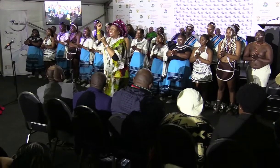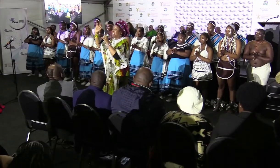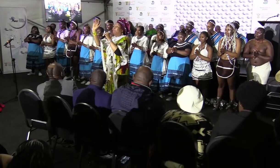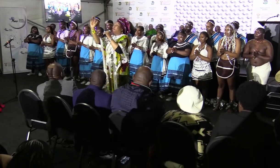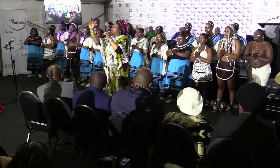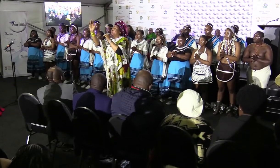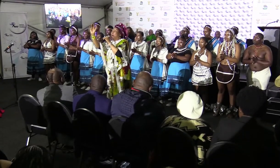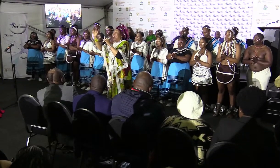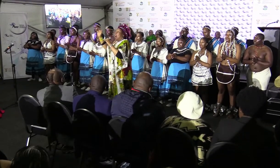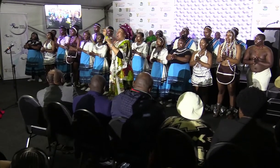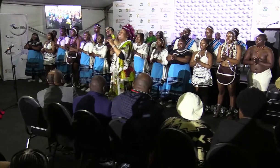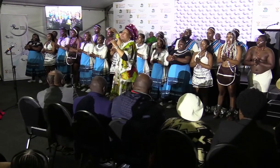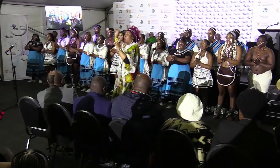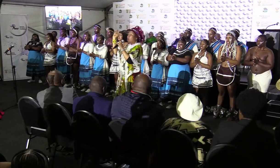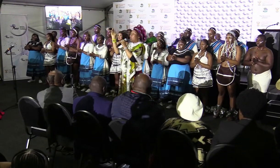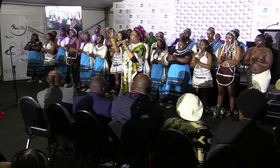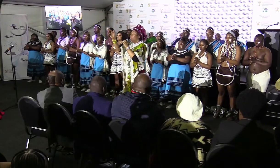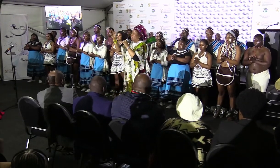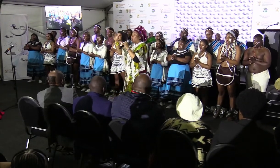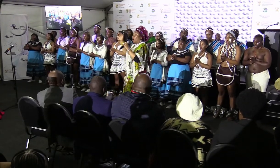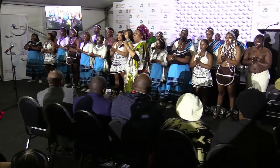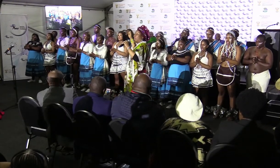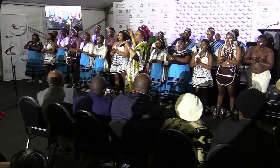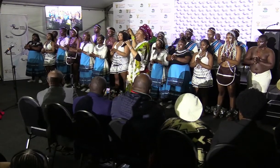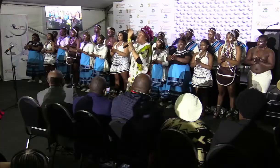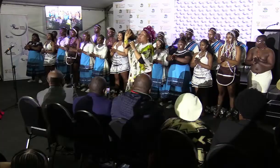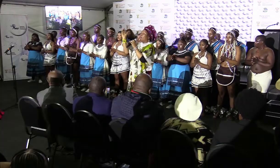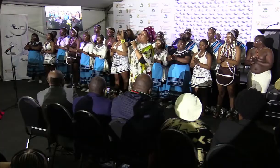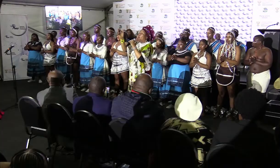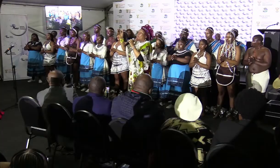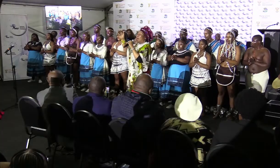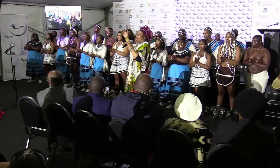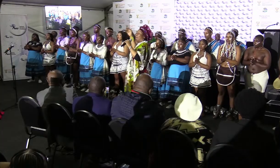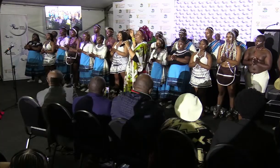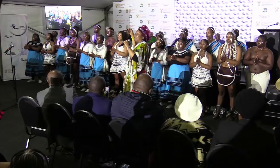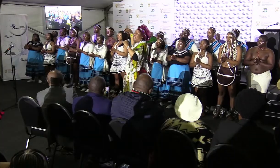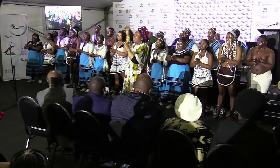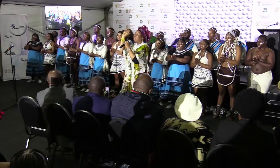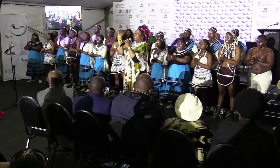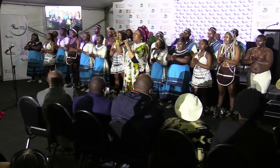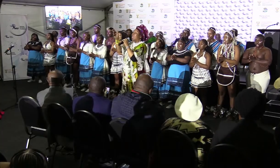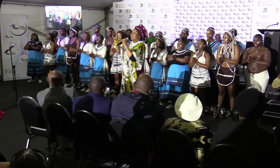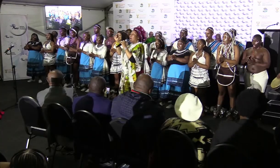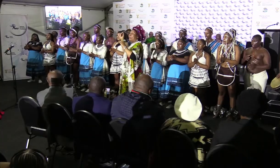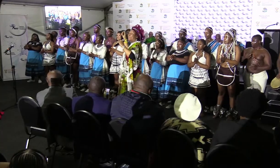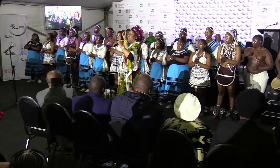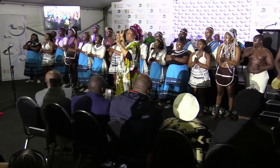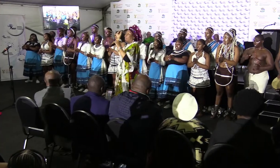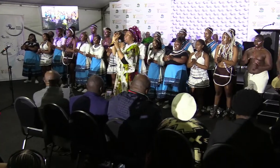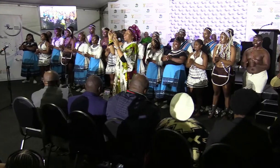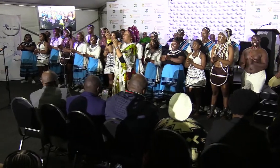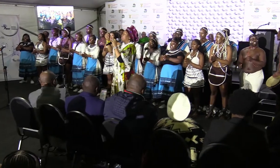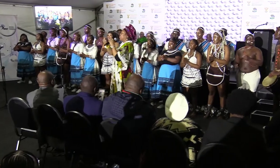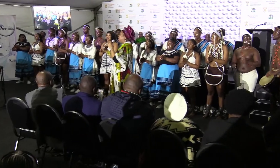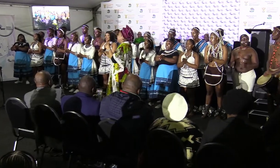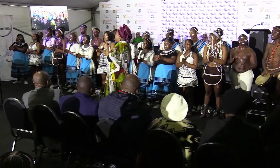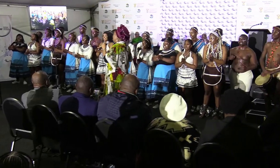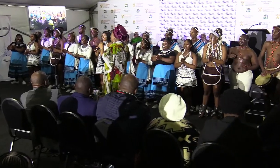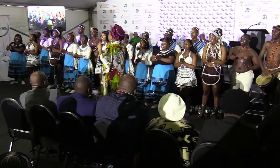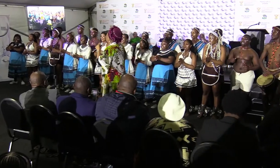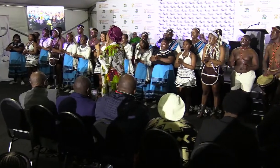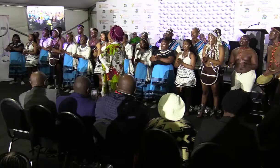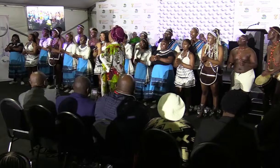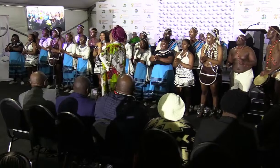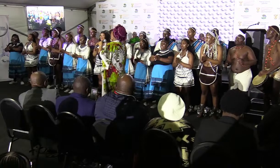ndiqiniseke sithi vumani bo ngomso lethu vumani liqaqambile